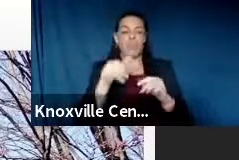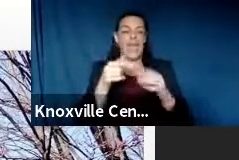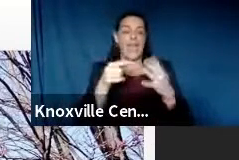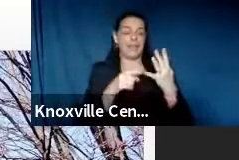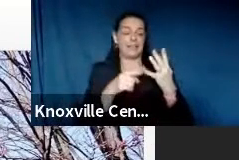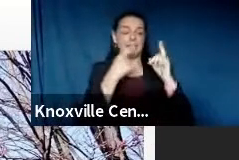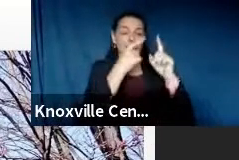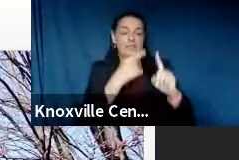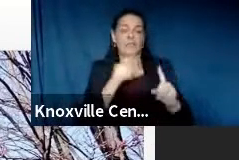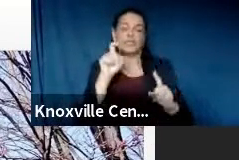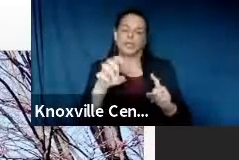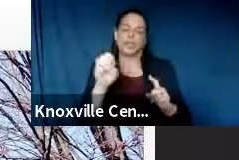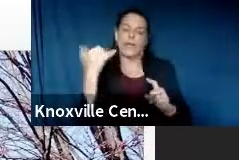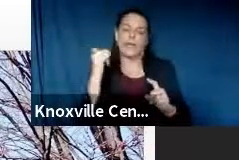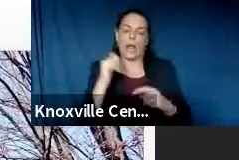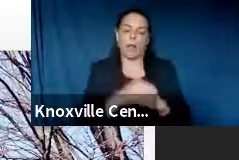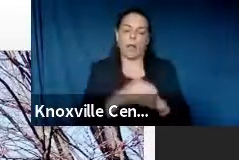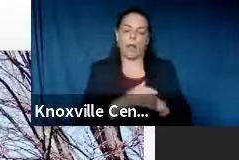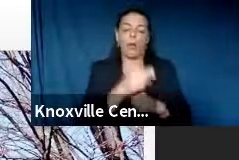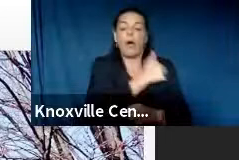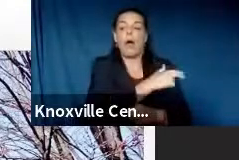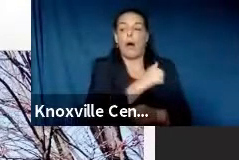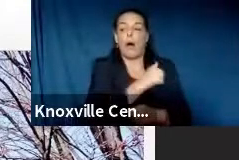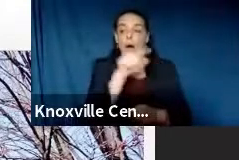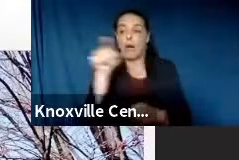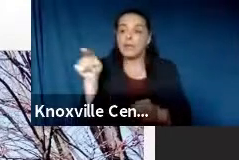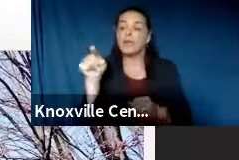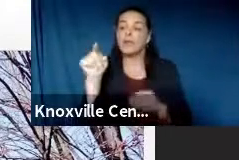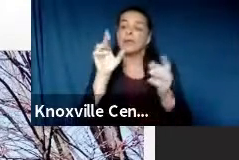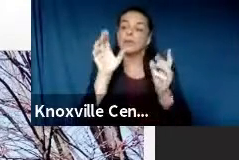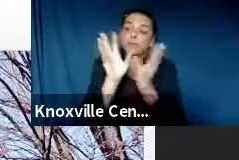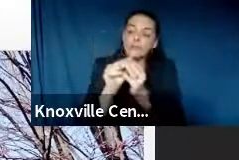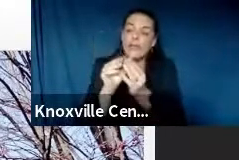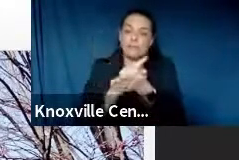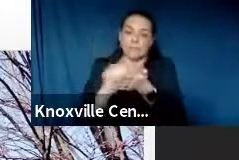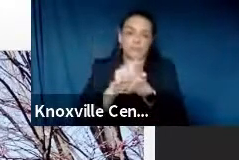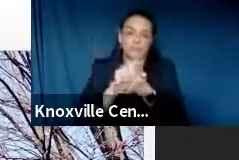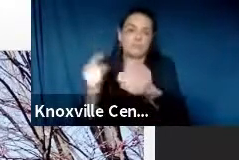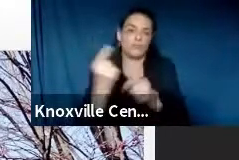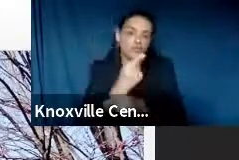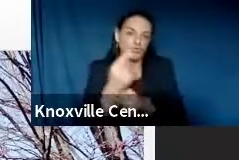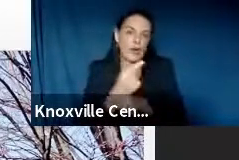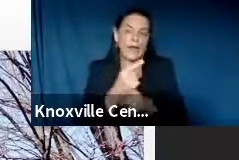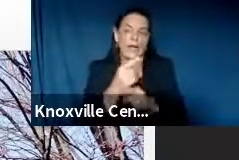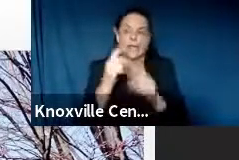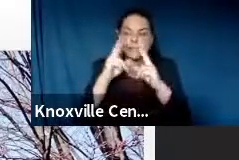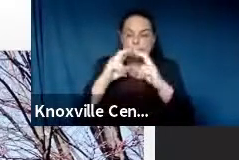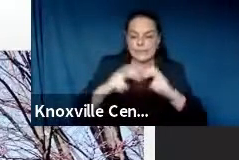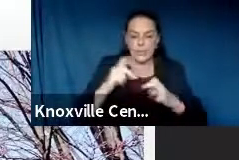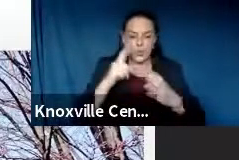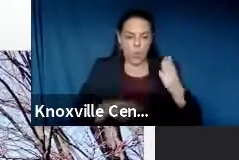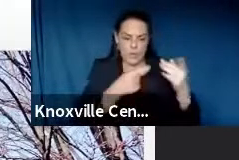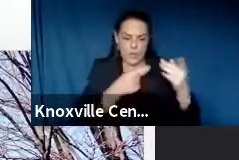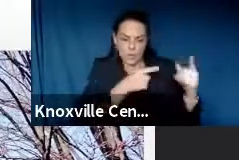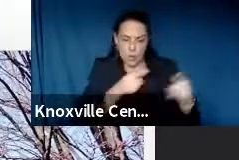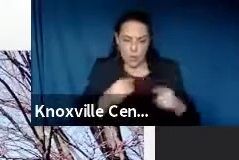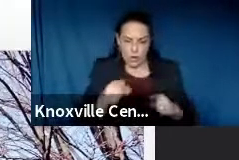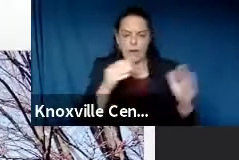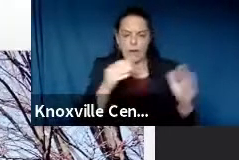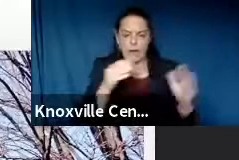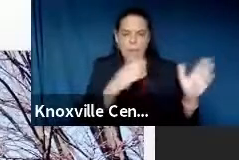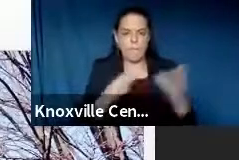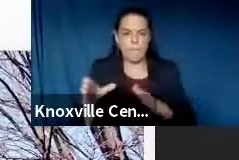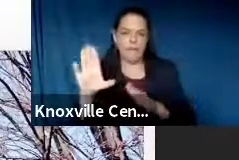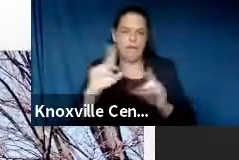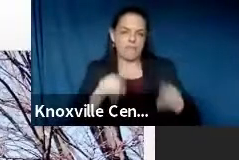yellow. The hospital systems continue to meet regularly, assess the situation, and plan their response together. As always,